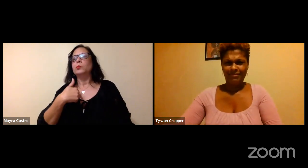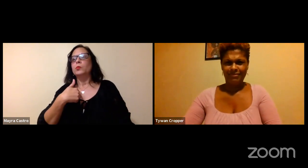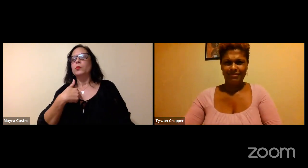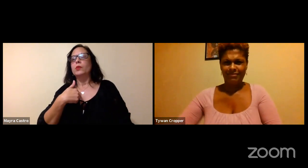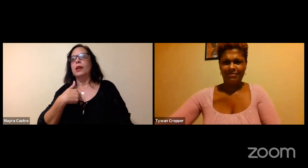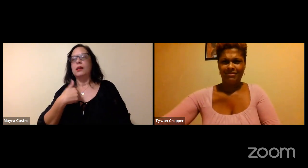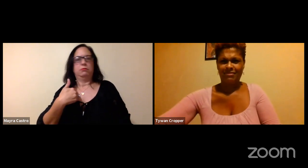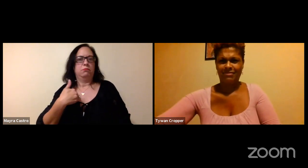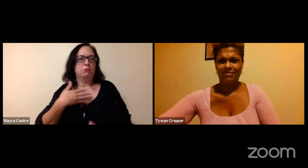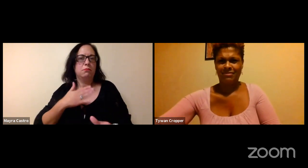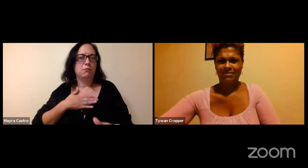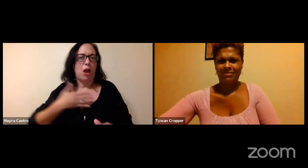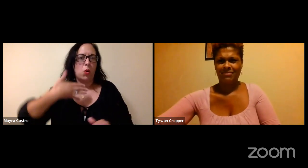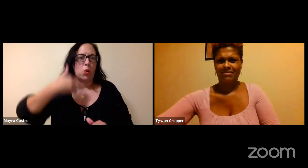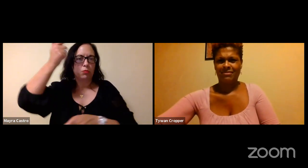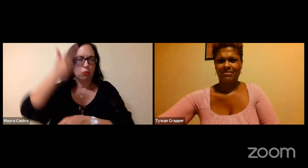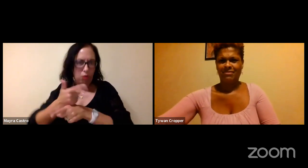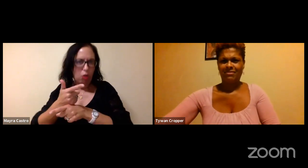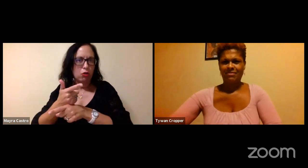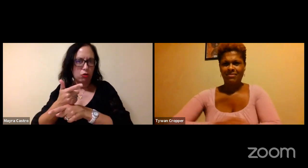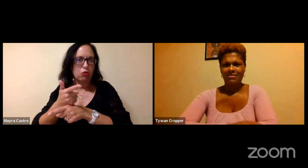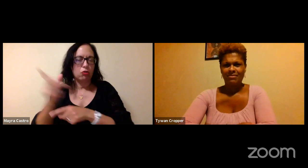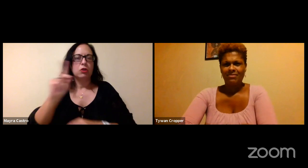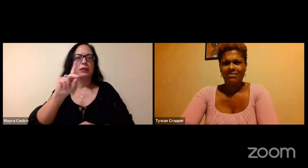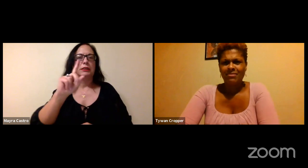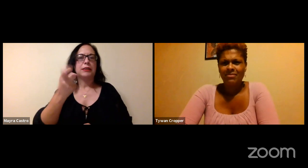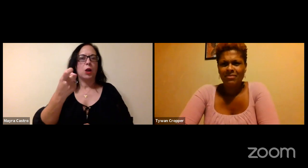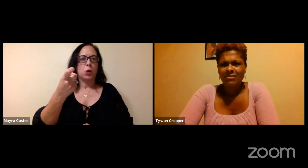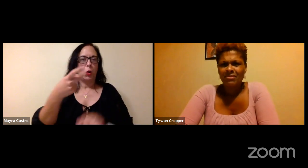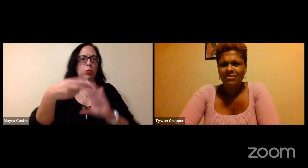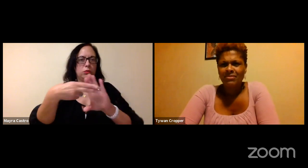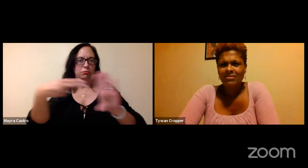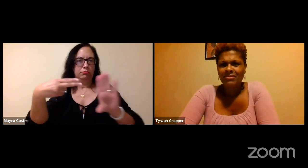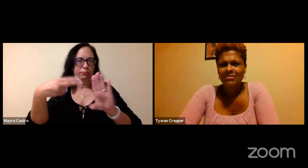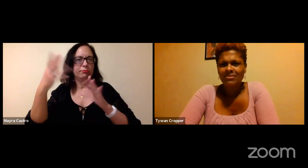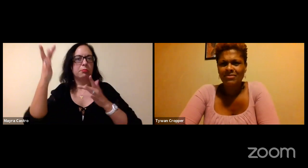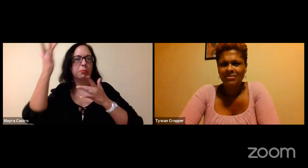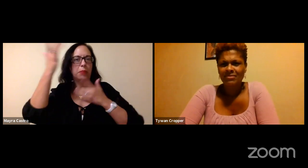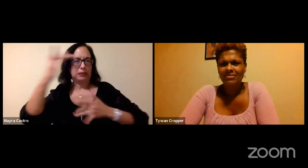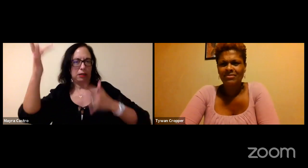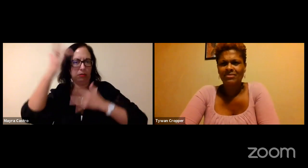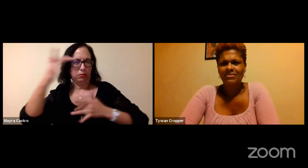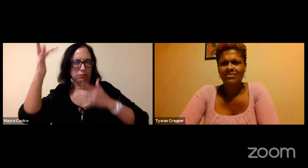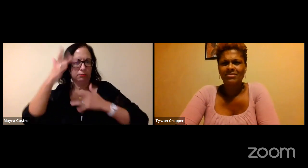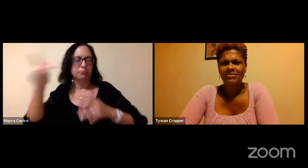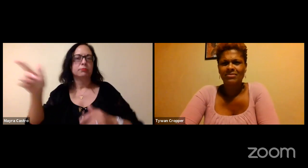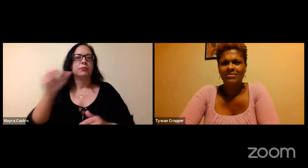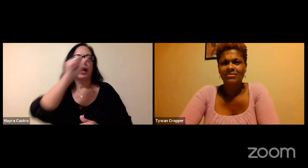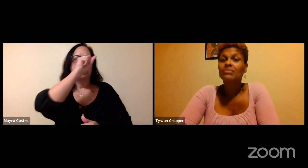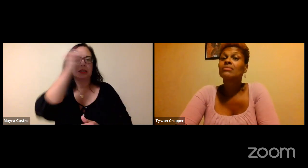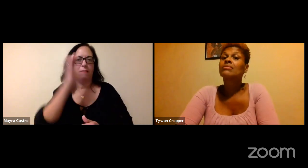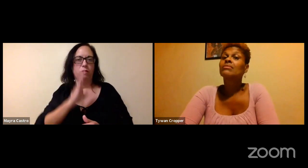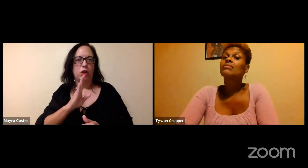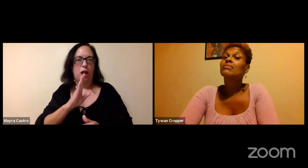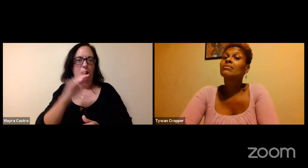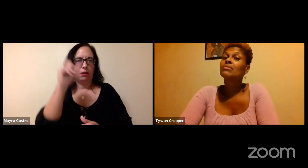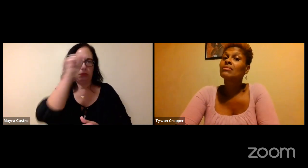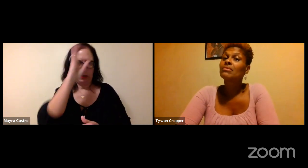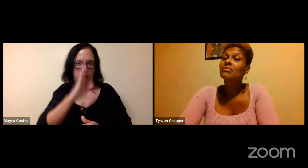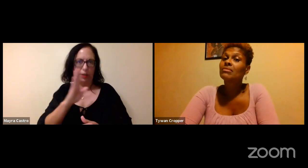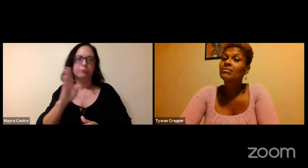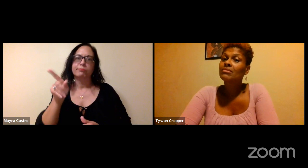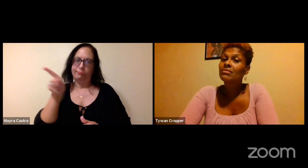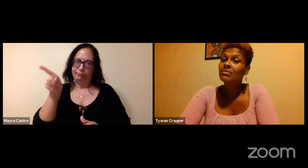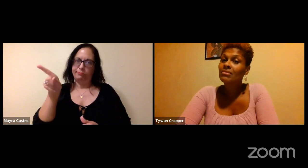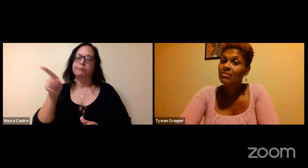The reason I majored in psychology, my eldest brother has a mental